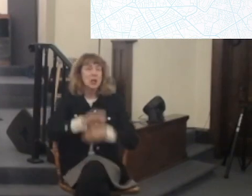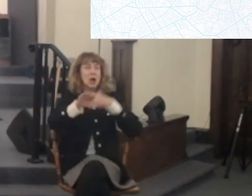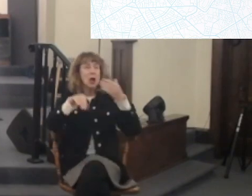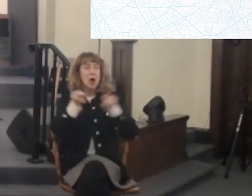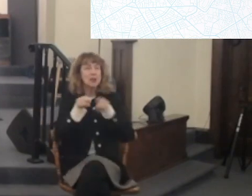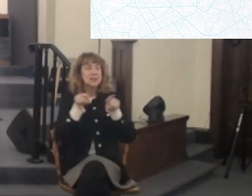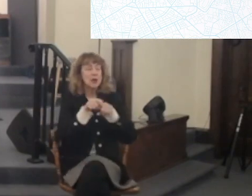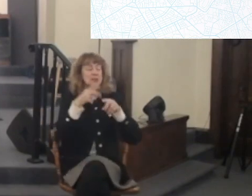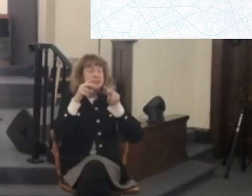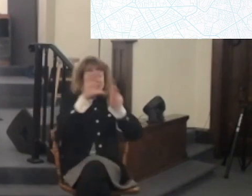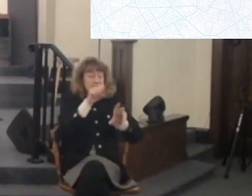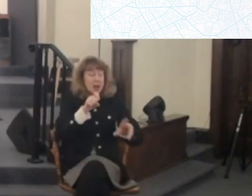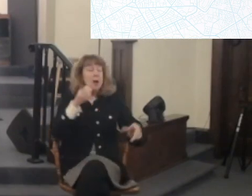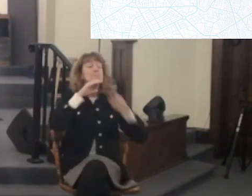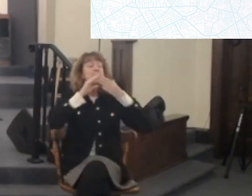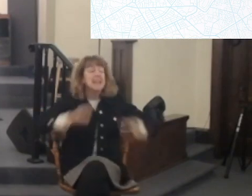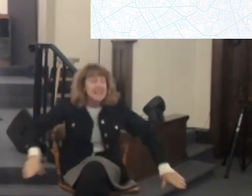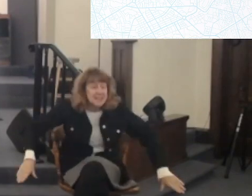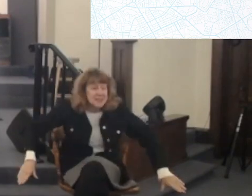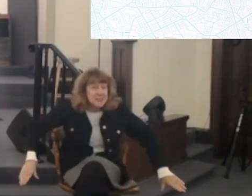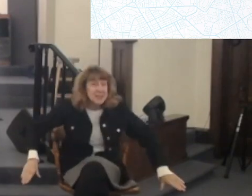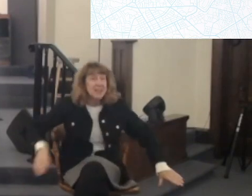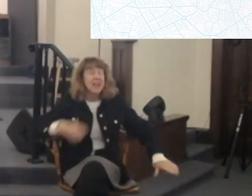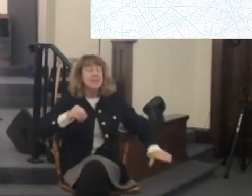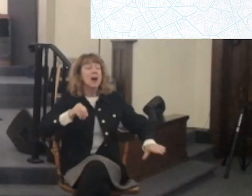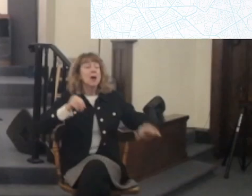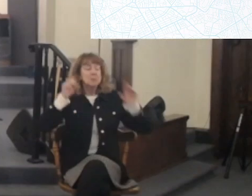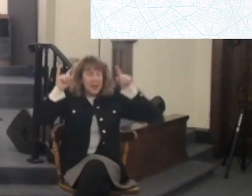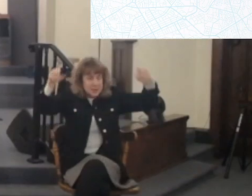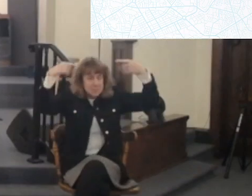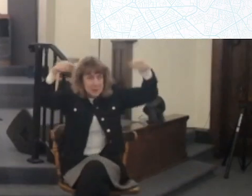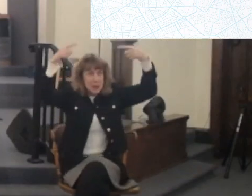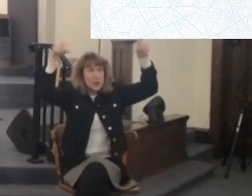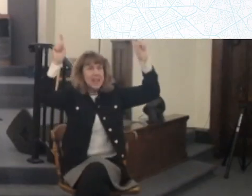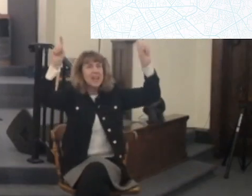Also seek the peace and